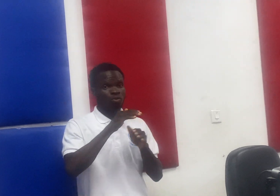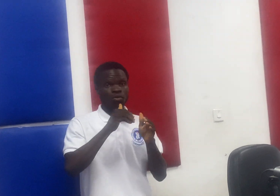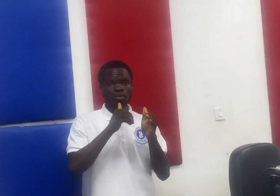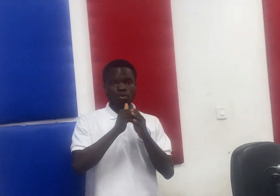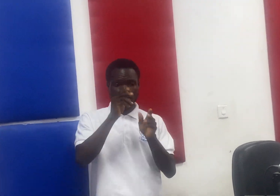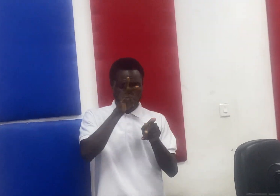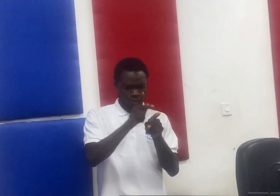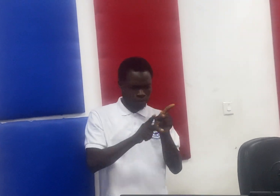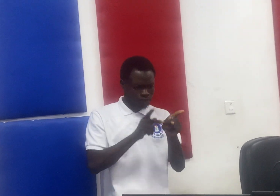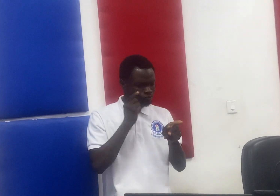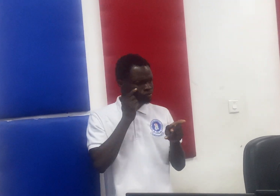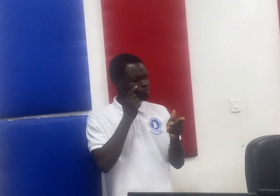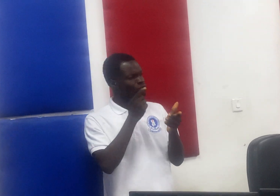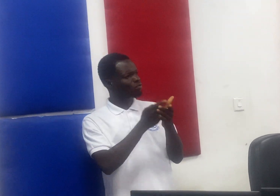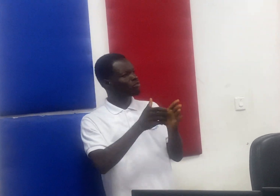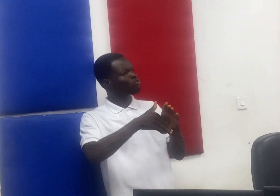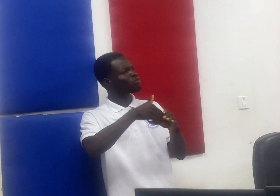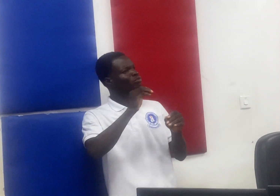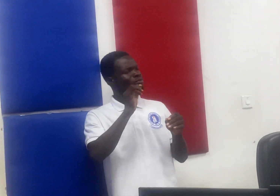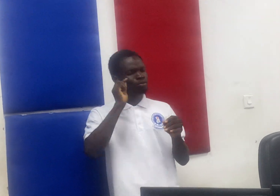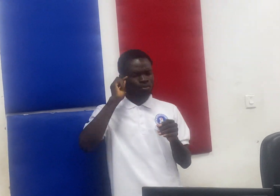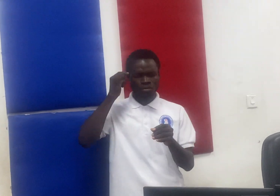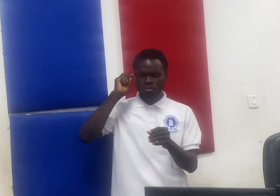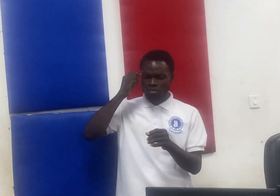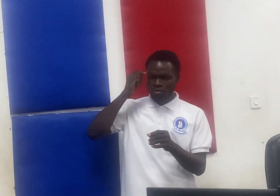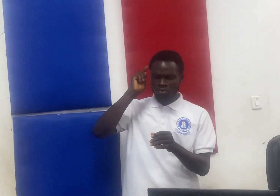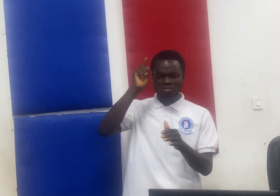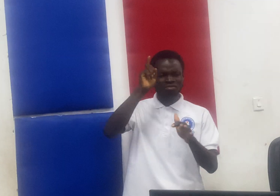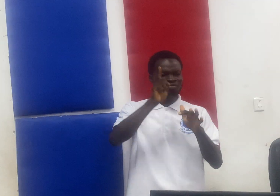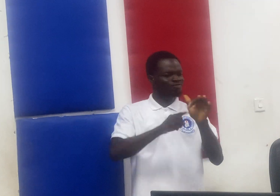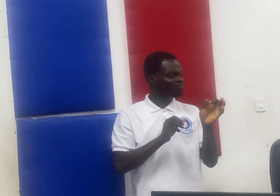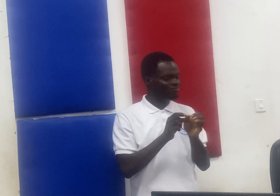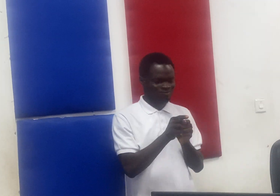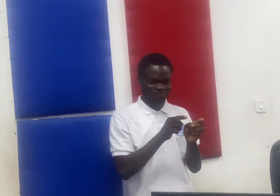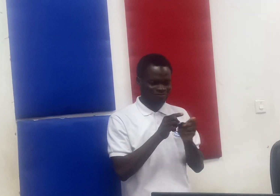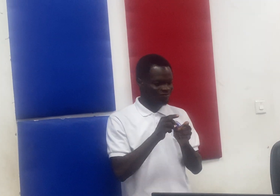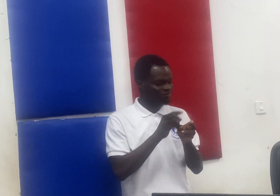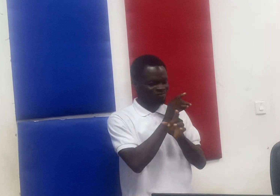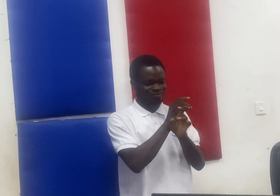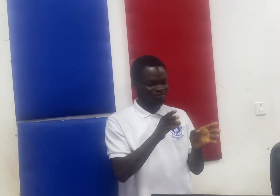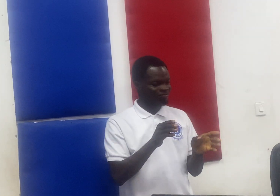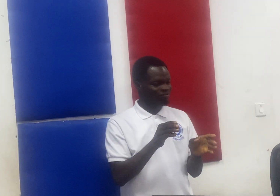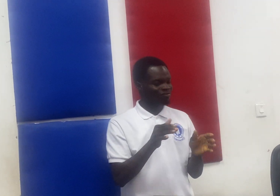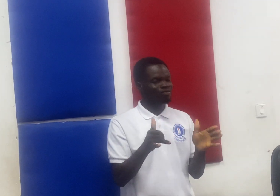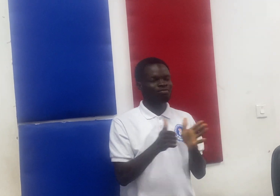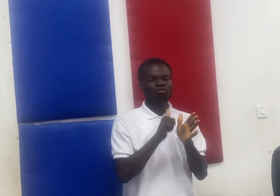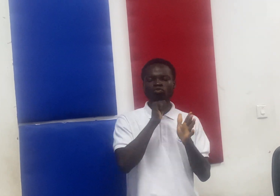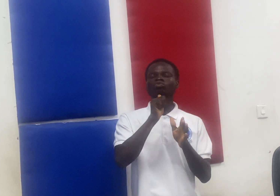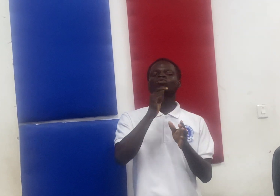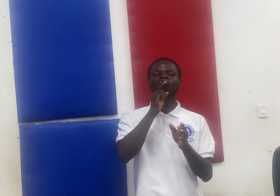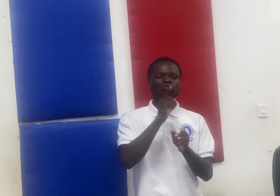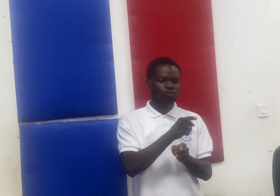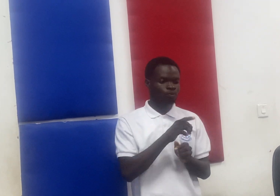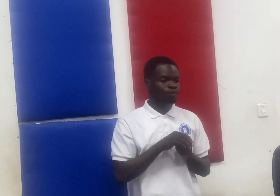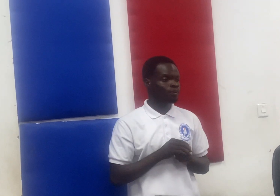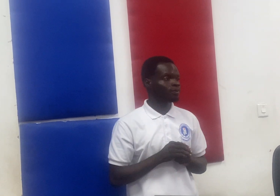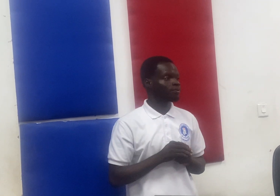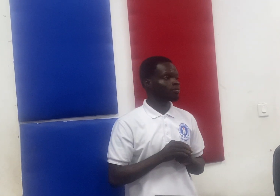us outside there thinking that we cannot do anything, which is not true. Okay. Thank you.